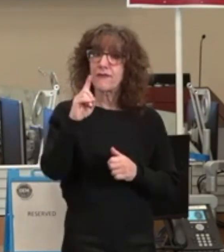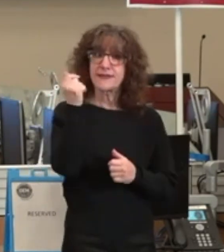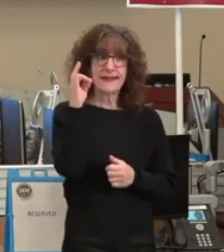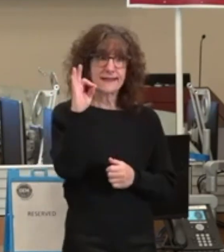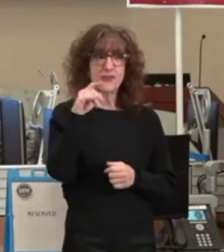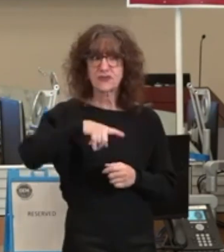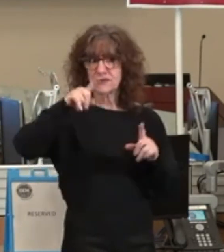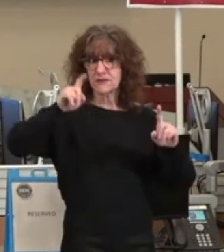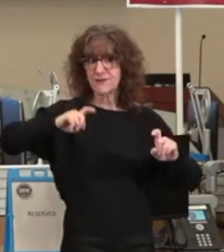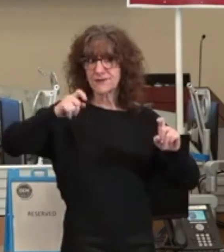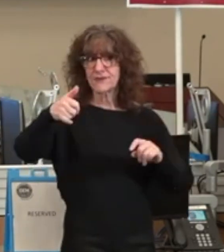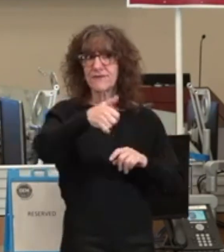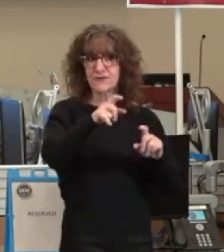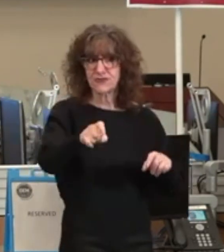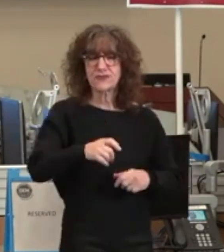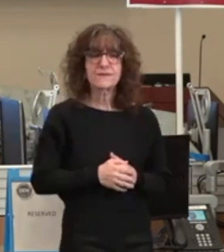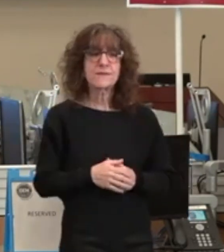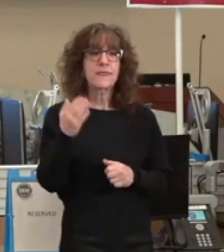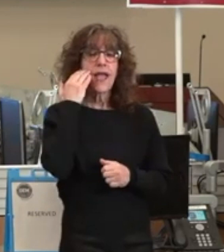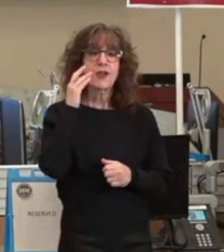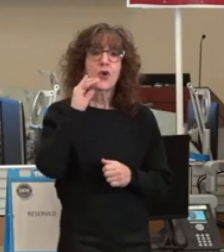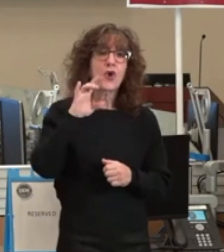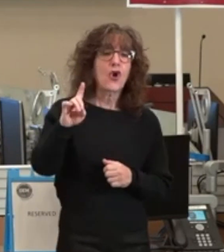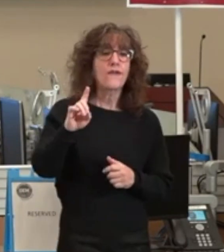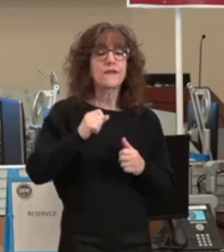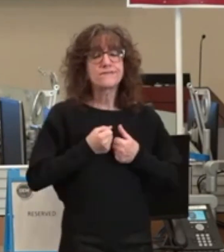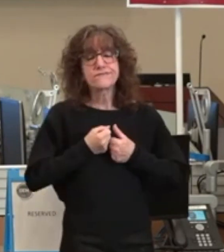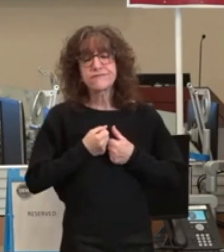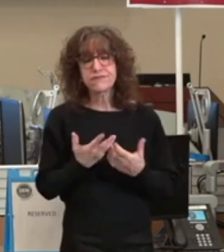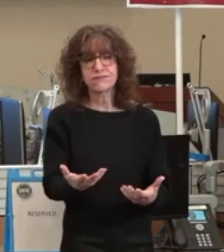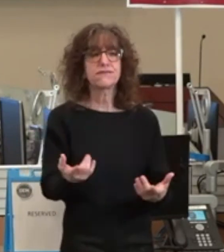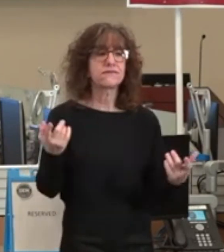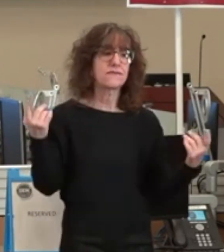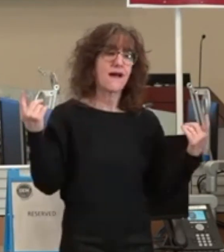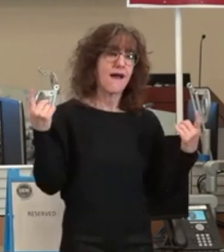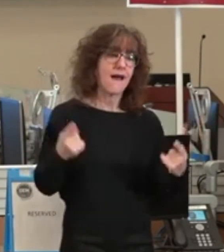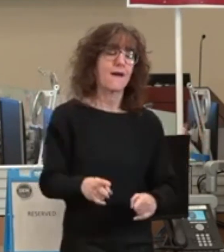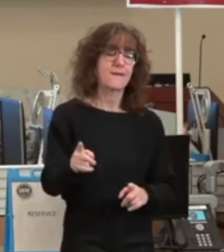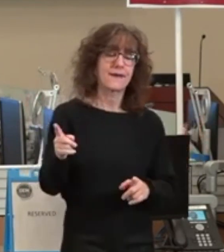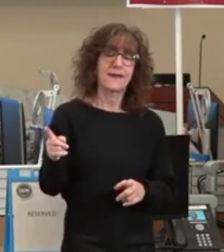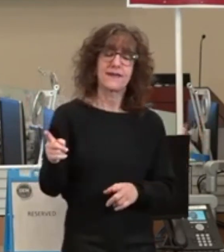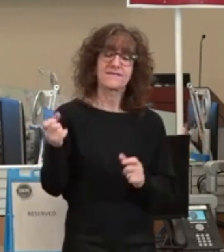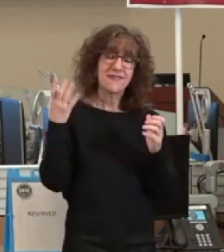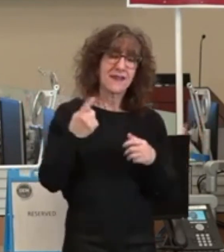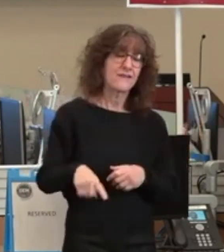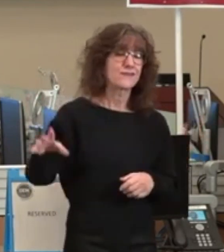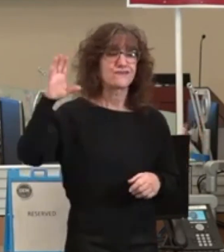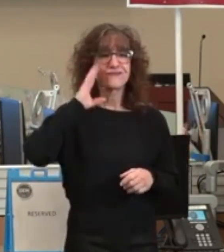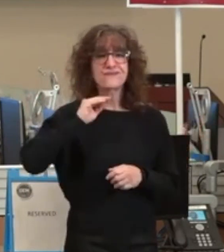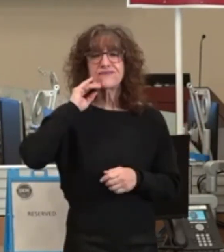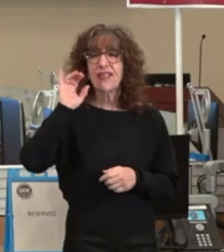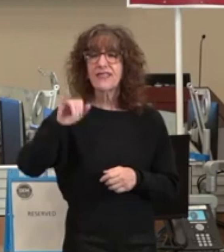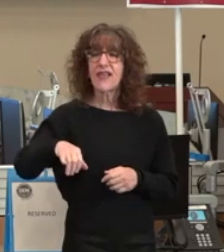COVID-19. I know the COVID exhaustion is setting in and has set in for many of you.